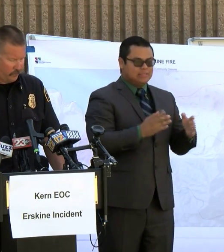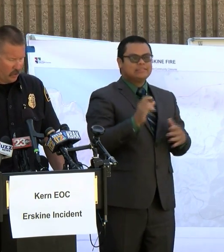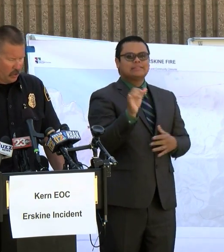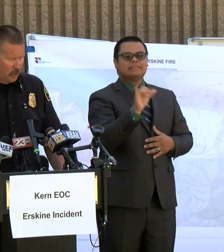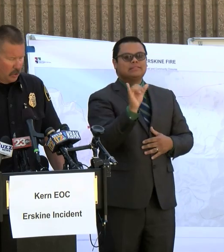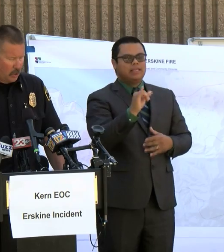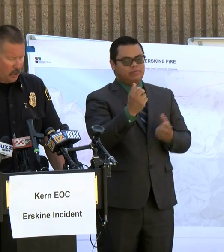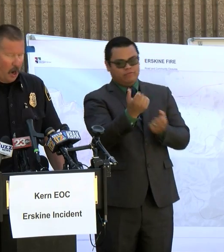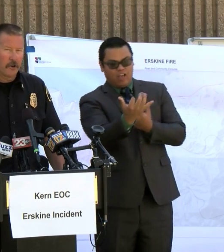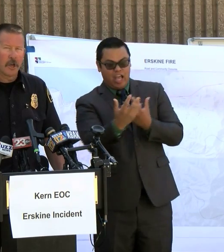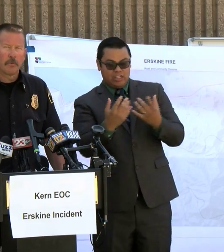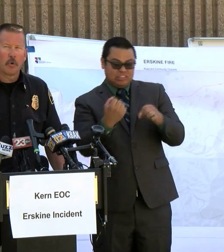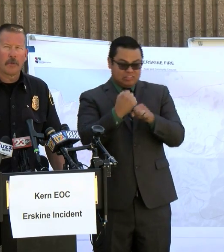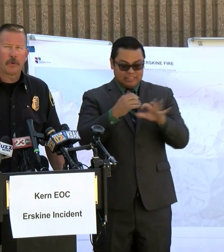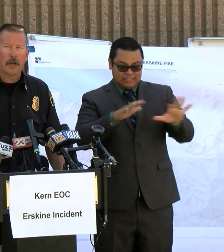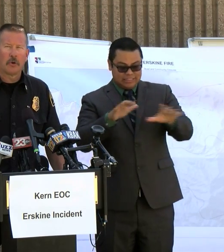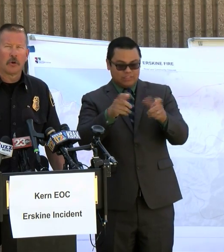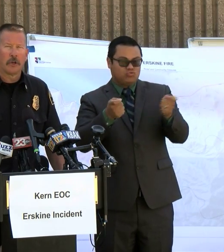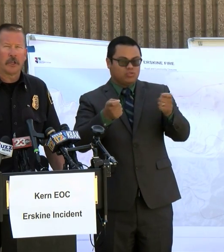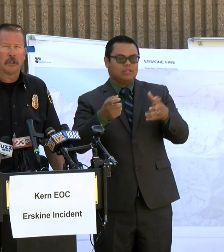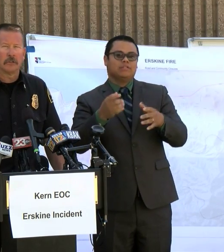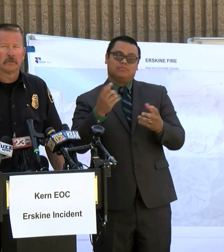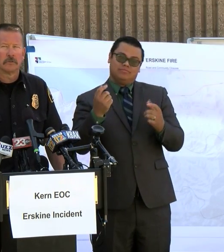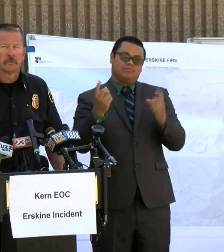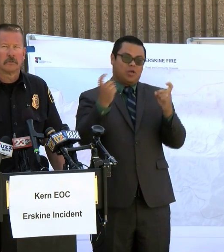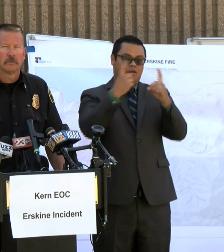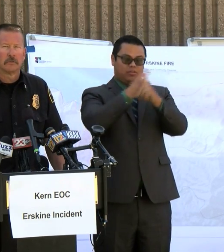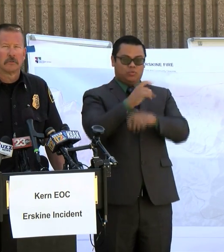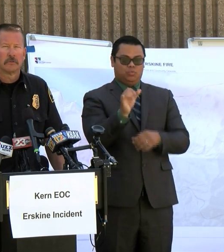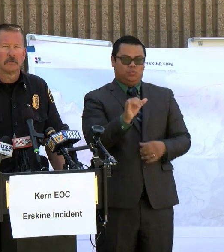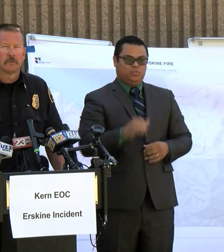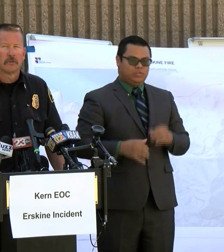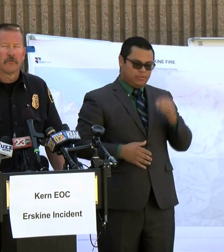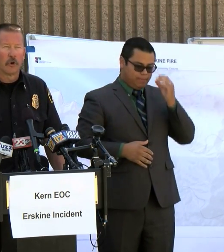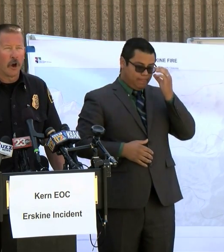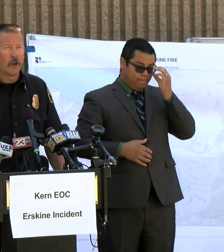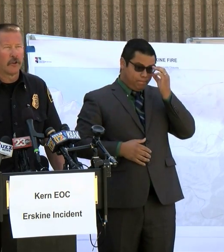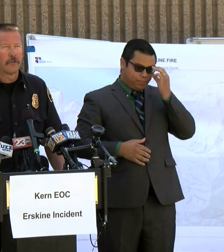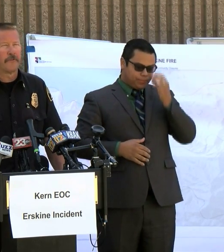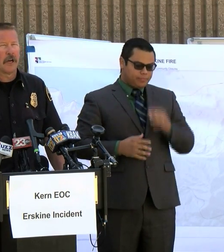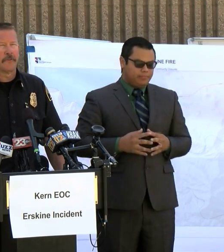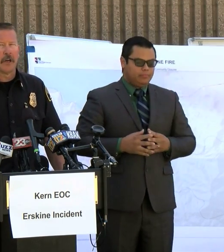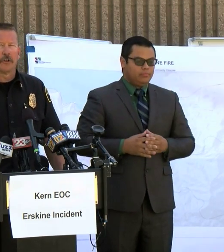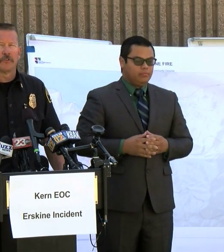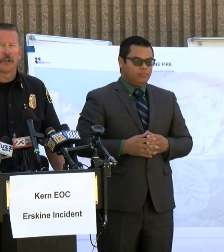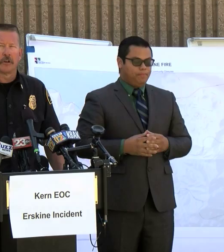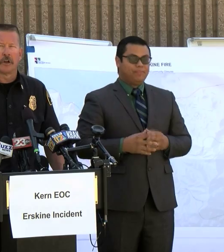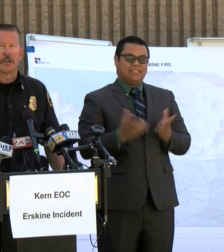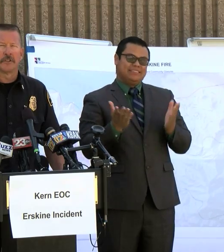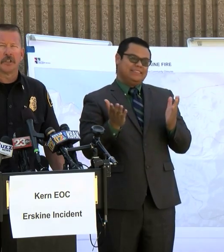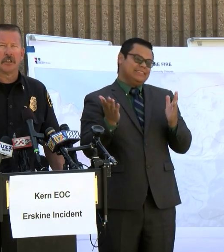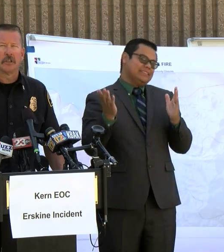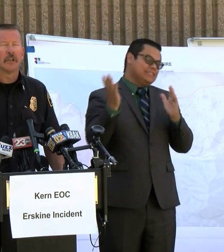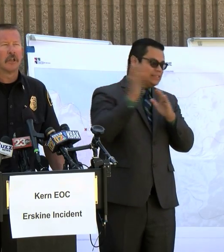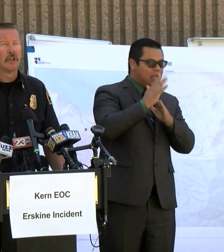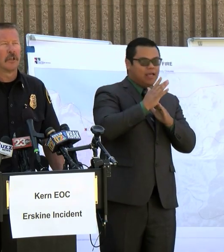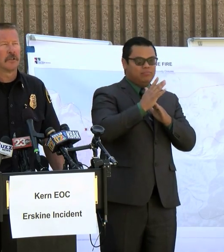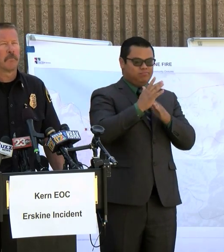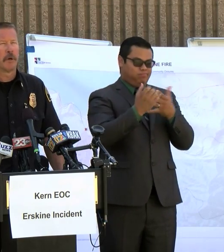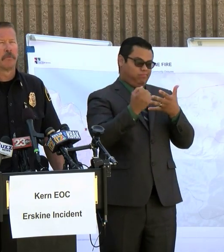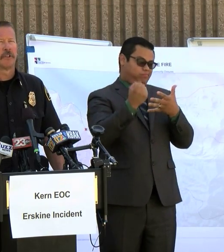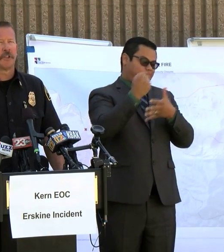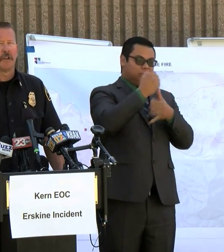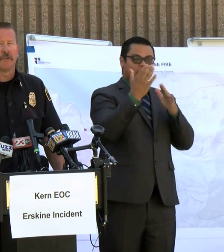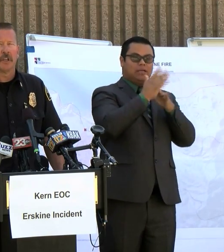operation. Our number one priority for all of the firefighters that are on scene